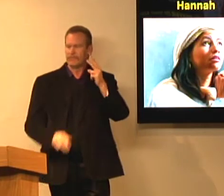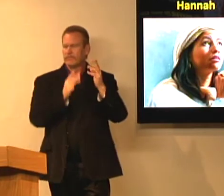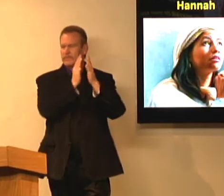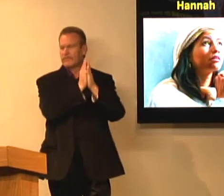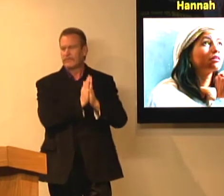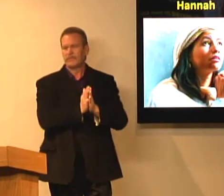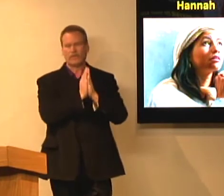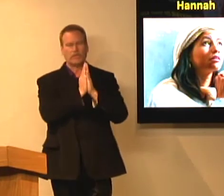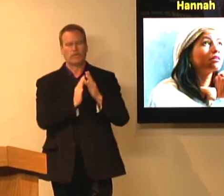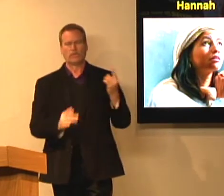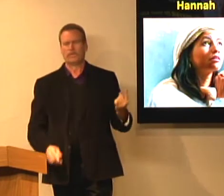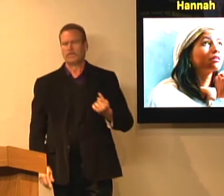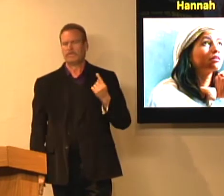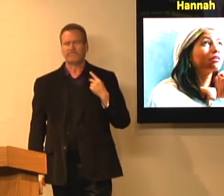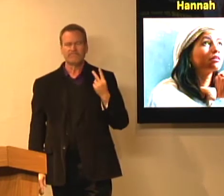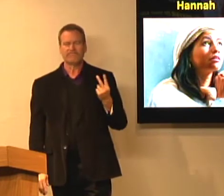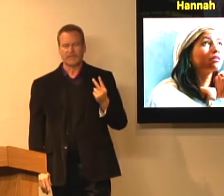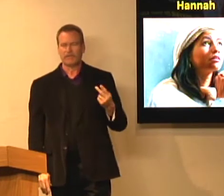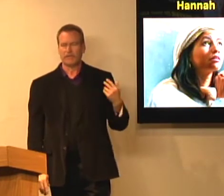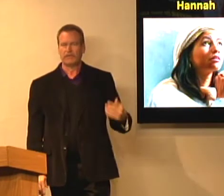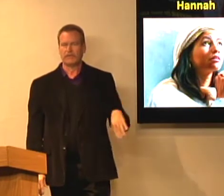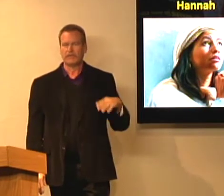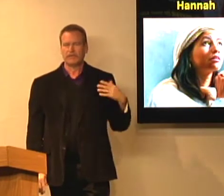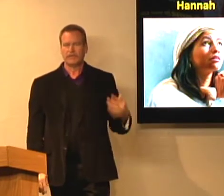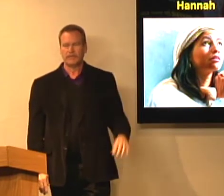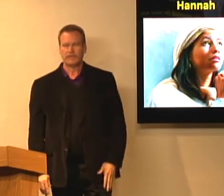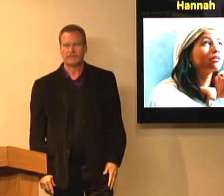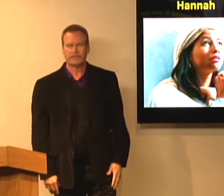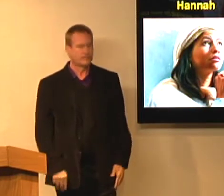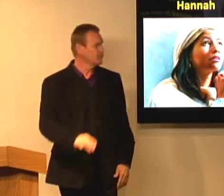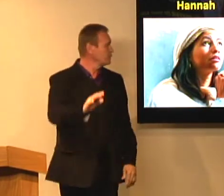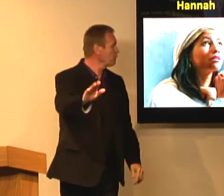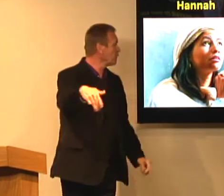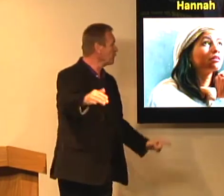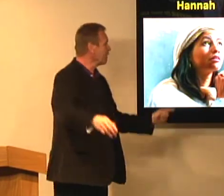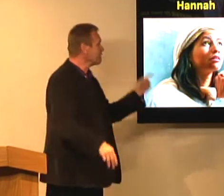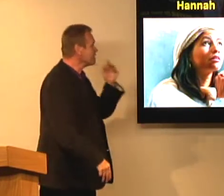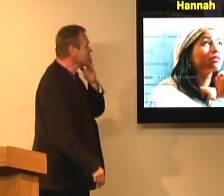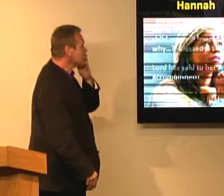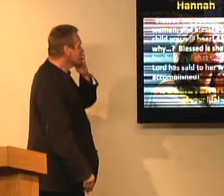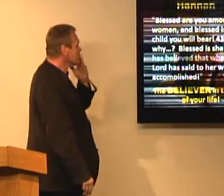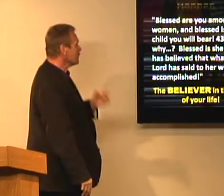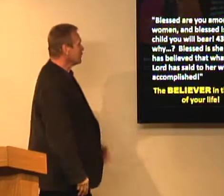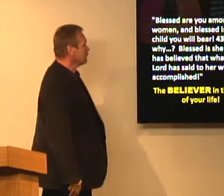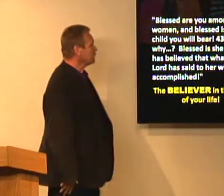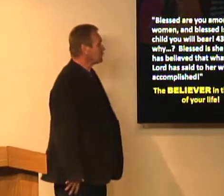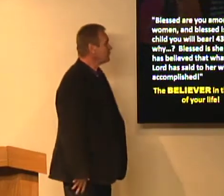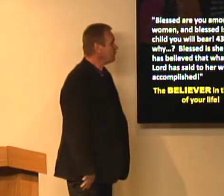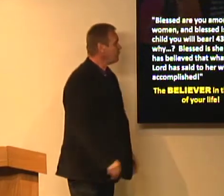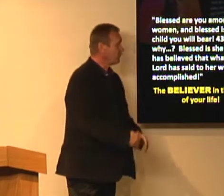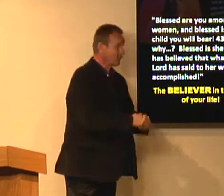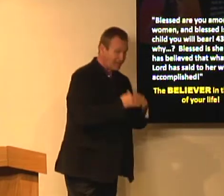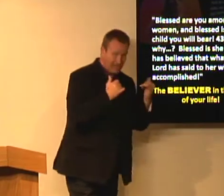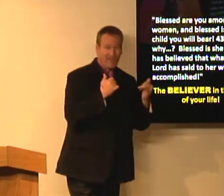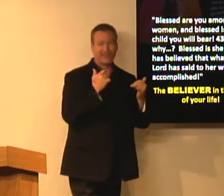And I saw that. Always saw that. And it was amazing. Amazing to me. She was a prayer